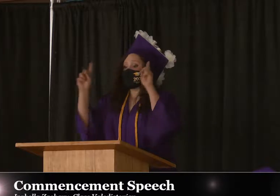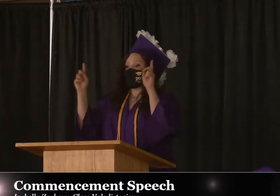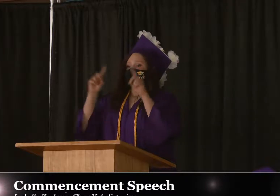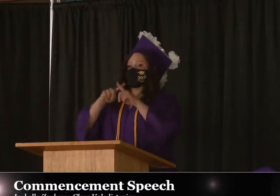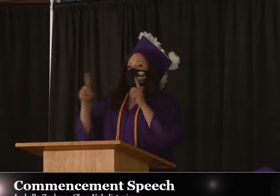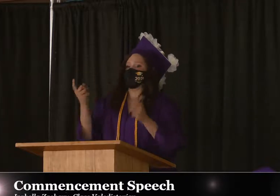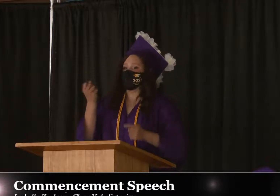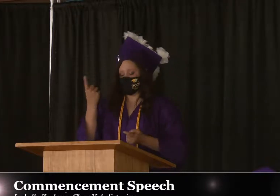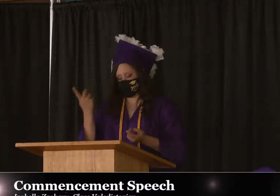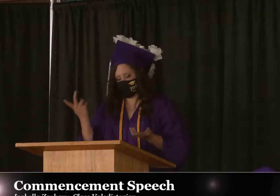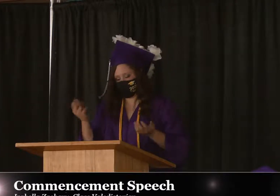that